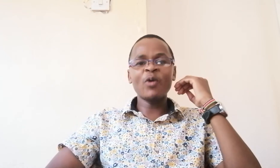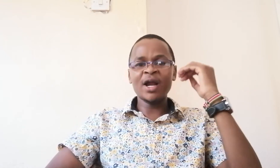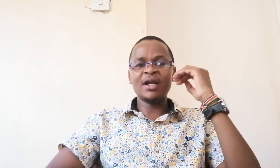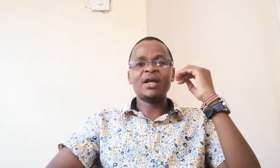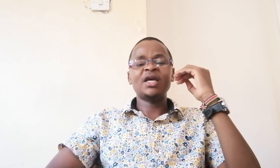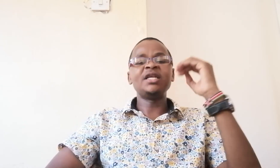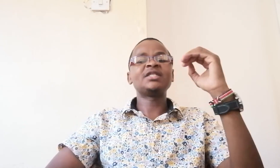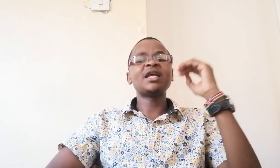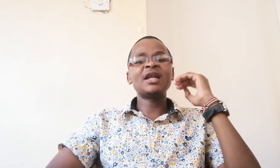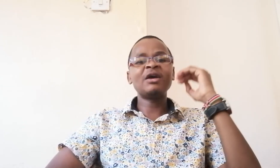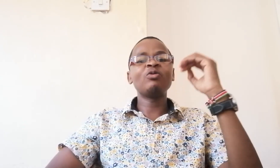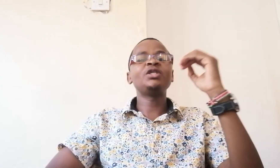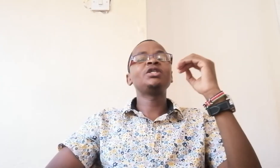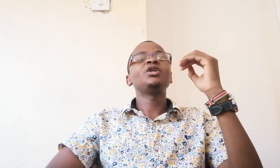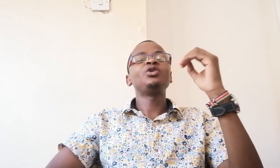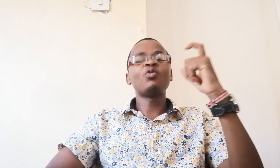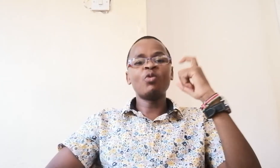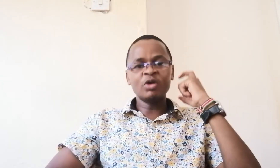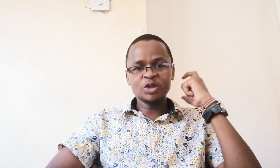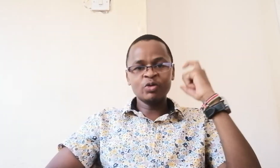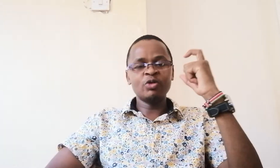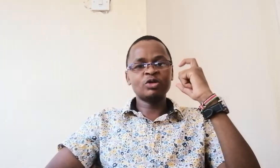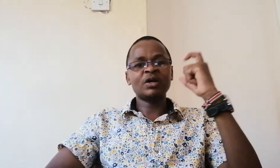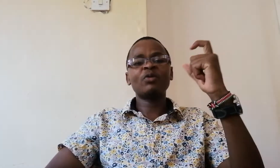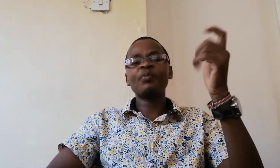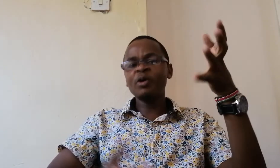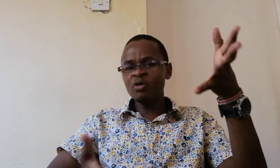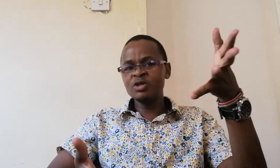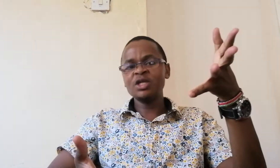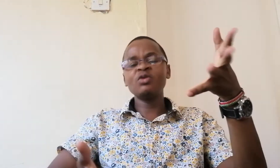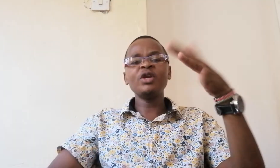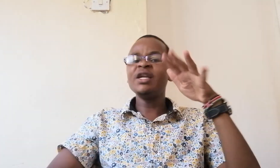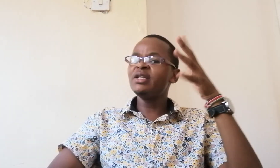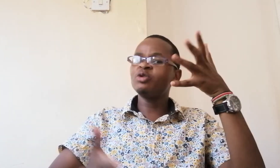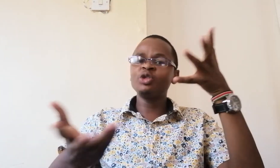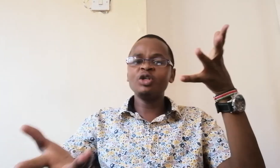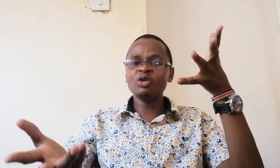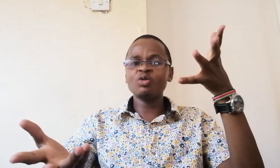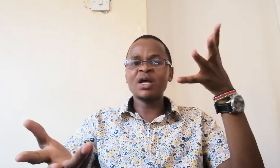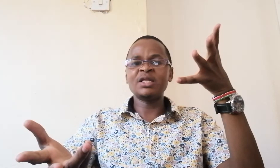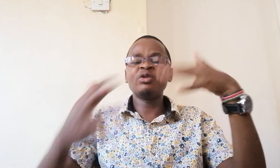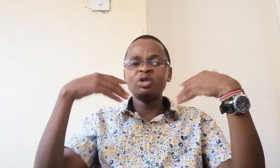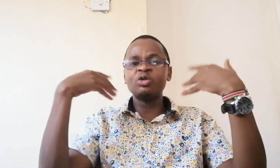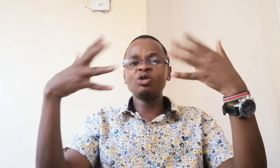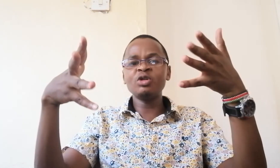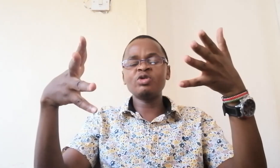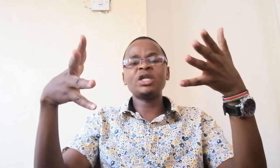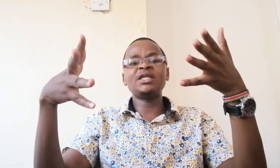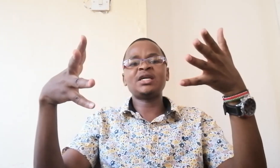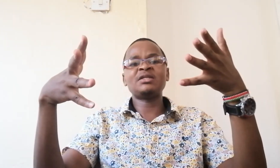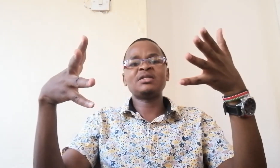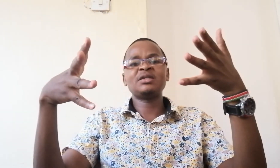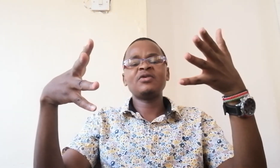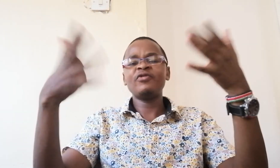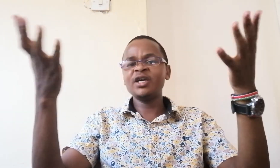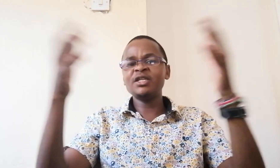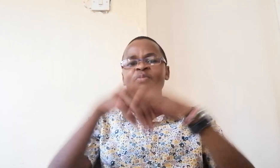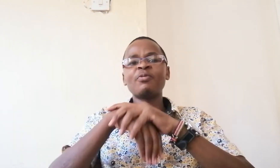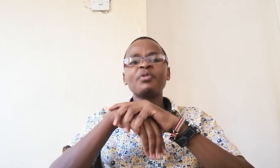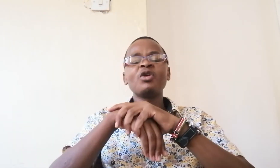word in sign language you want with those words, because you only need to join those words, to join those letters. For example, if